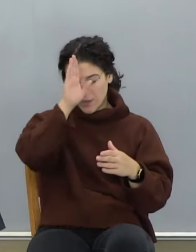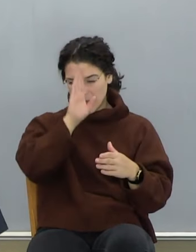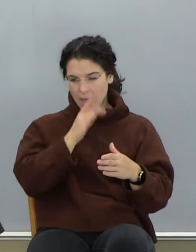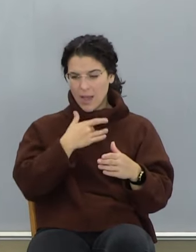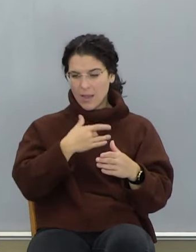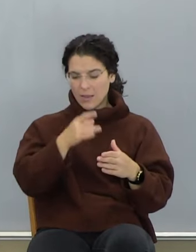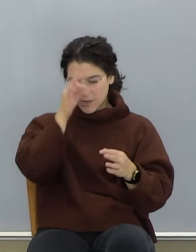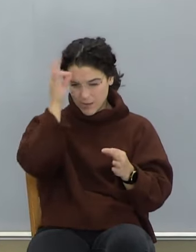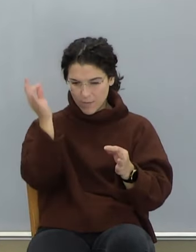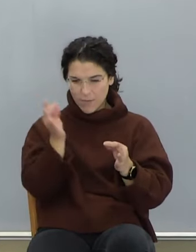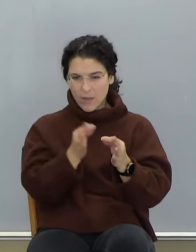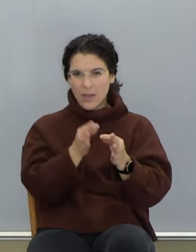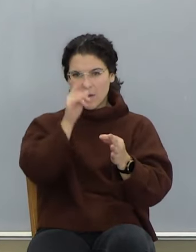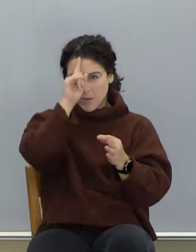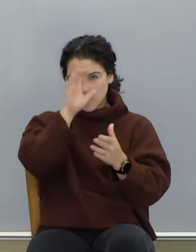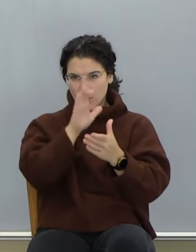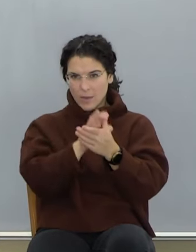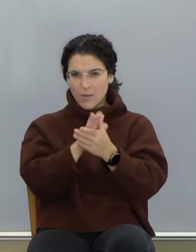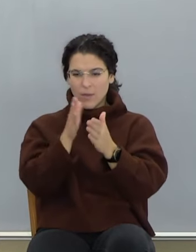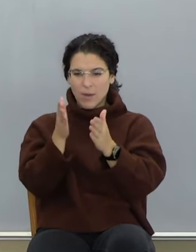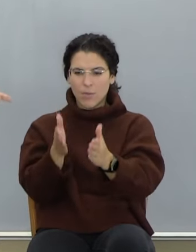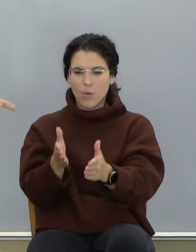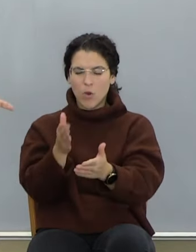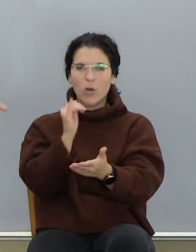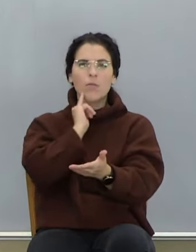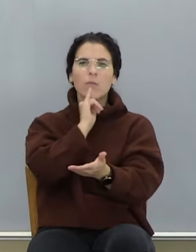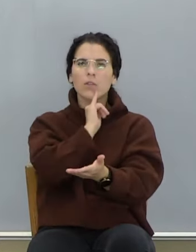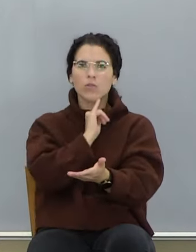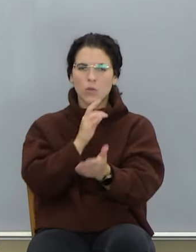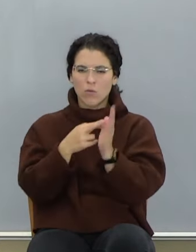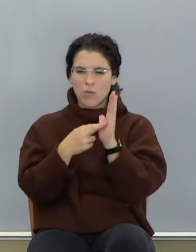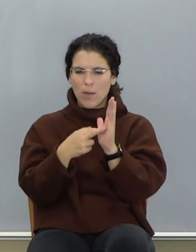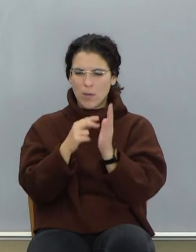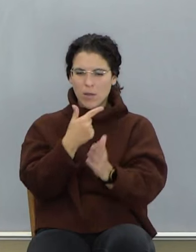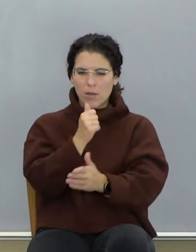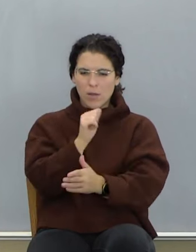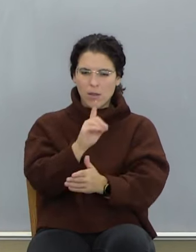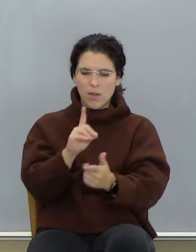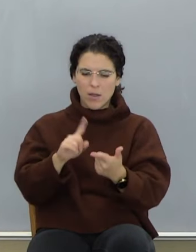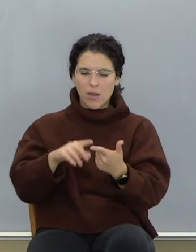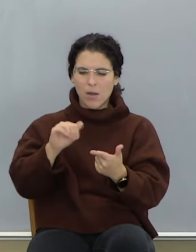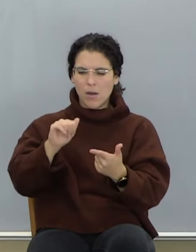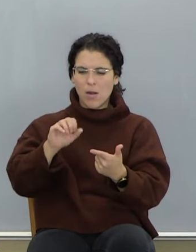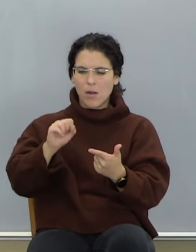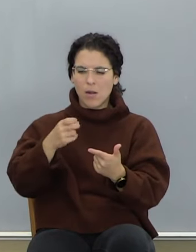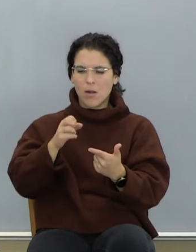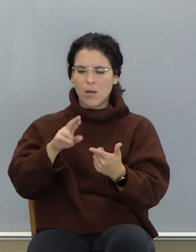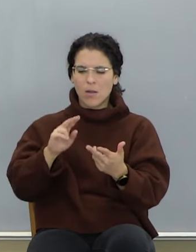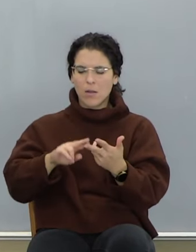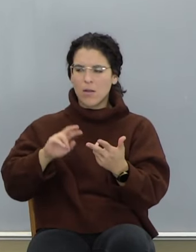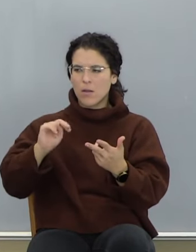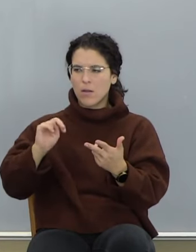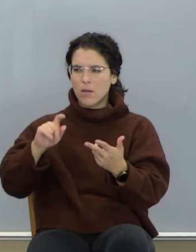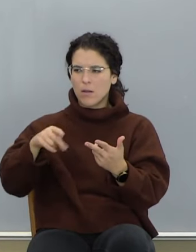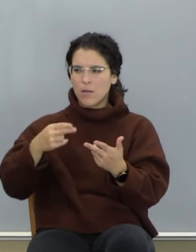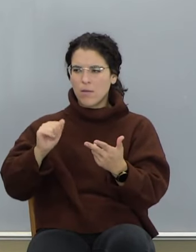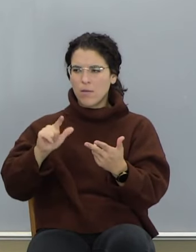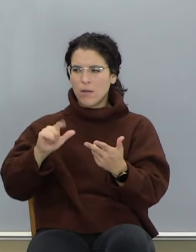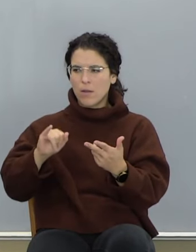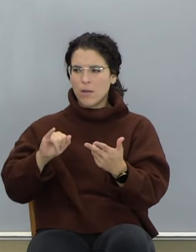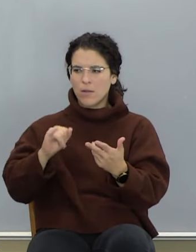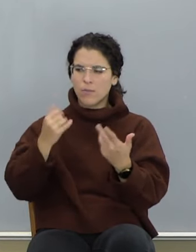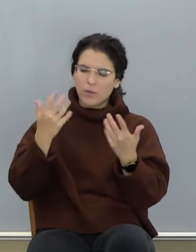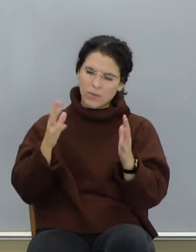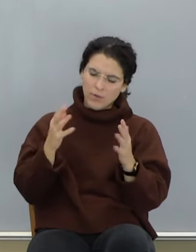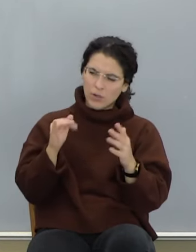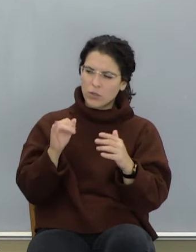godly, faithful remnant represented by Gad, Asher, and Naphtali. Okay, then let's kind of